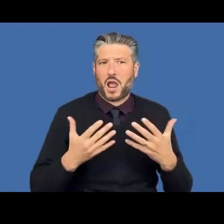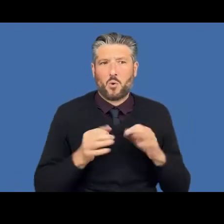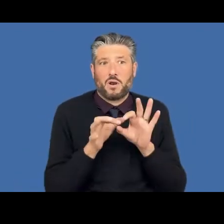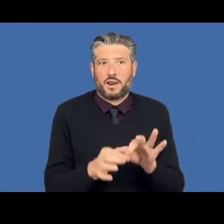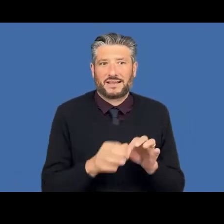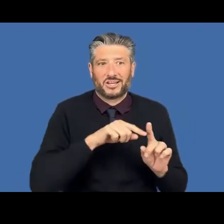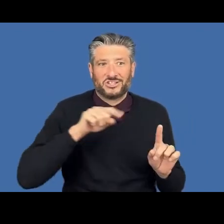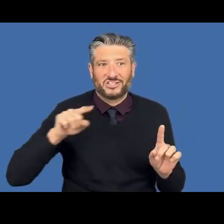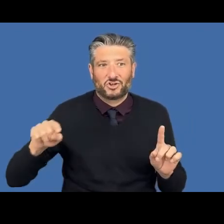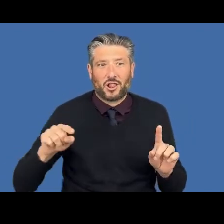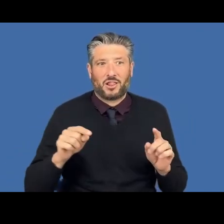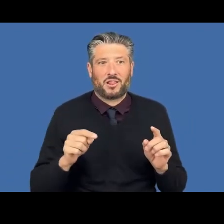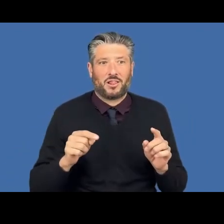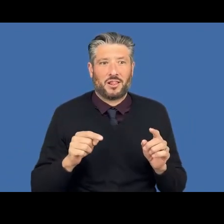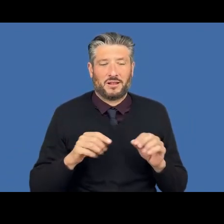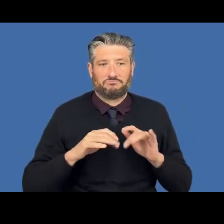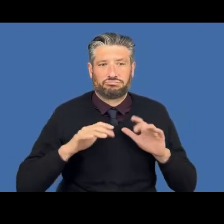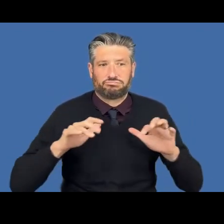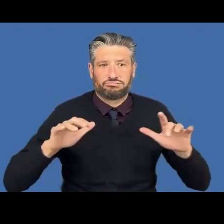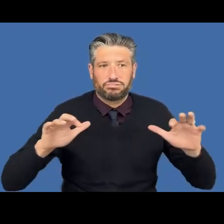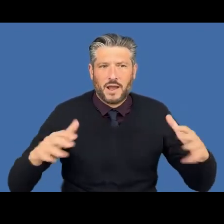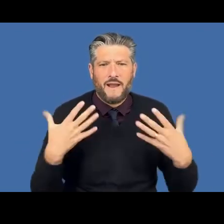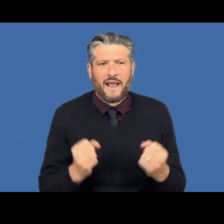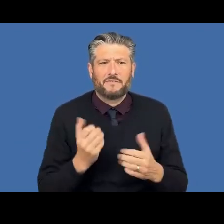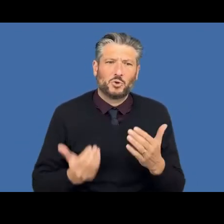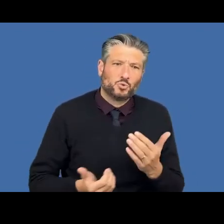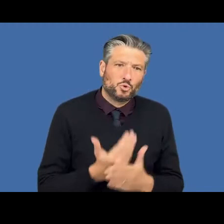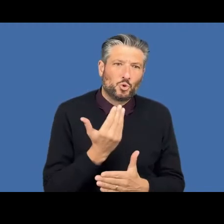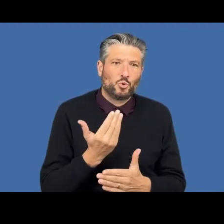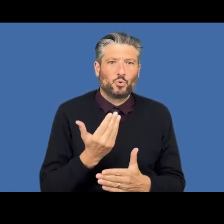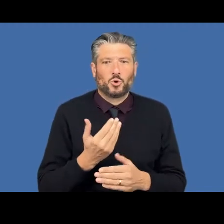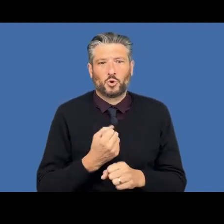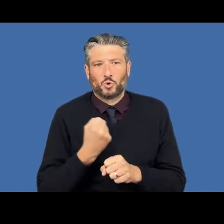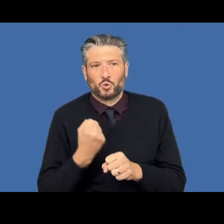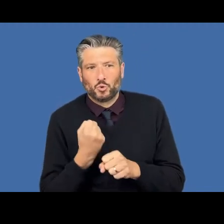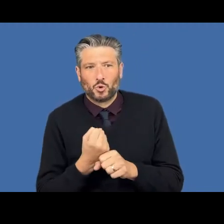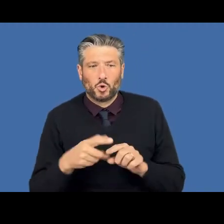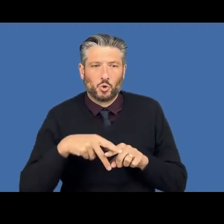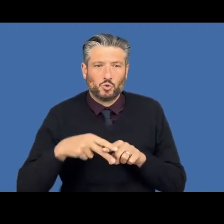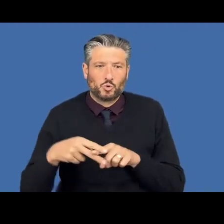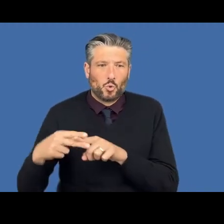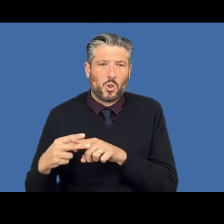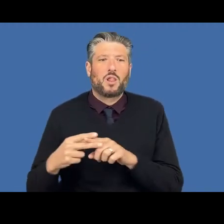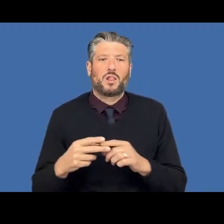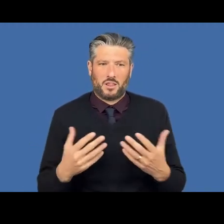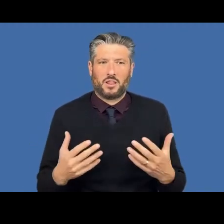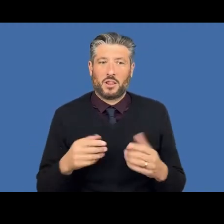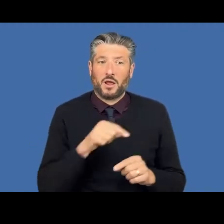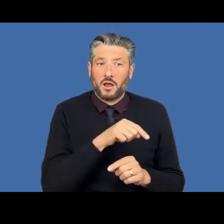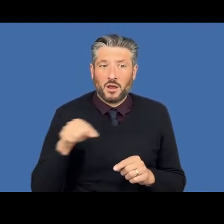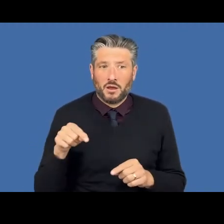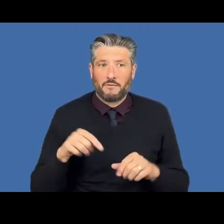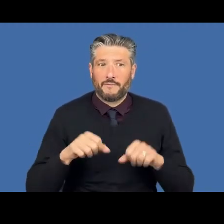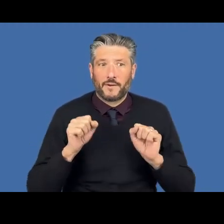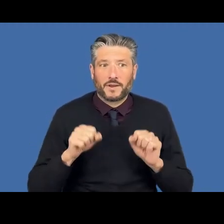of the fact that we have all of these new tools that have real potential to enable people to